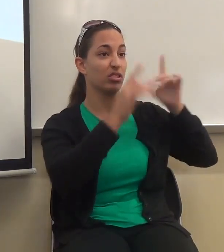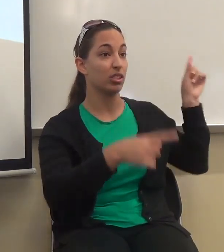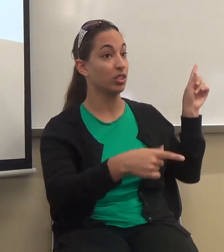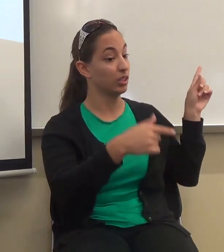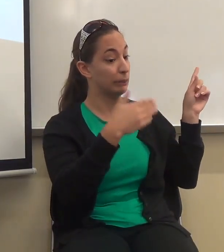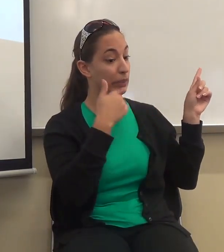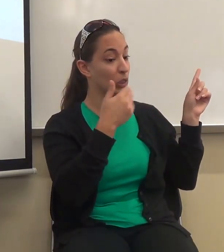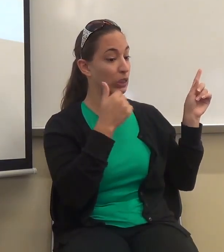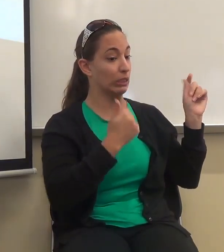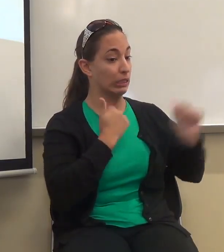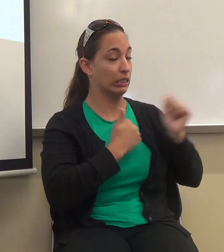it cleared up